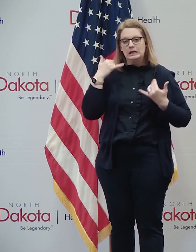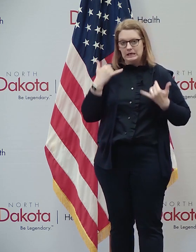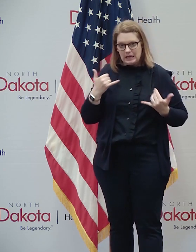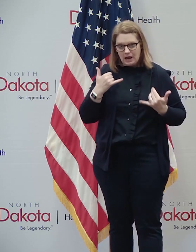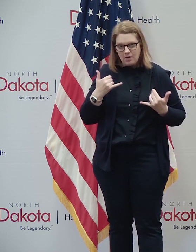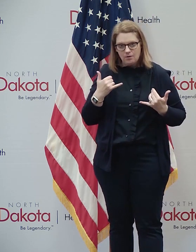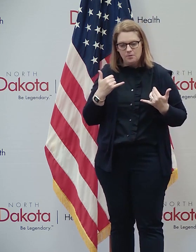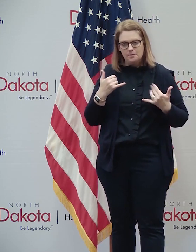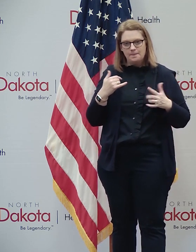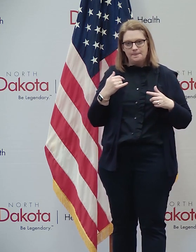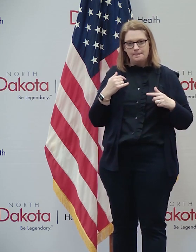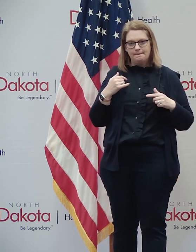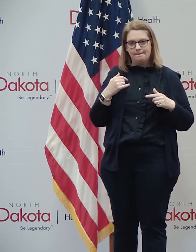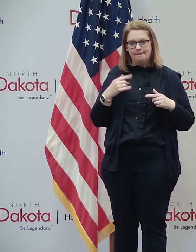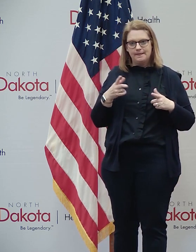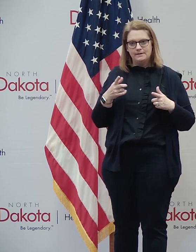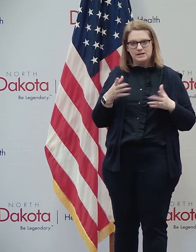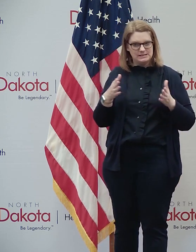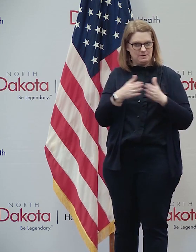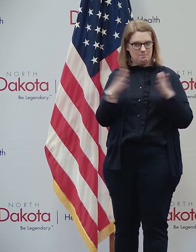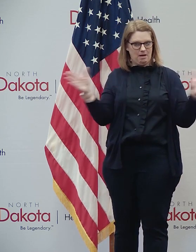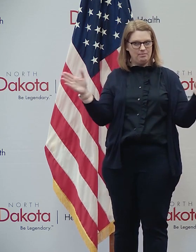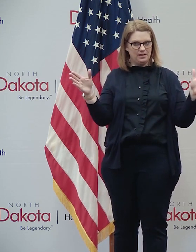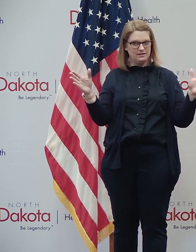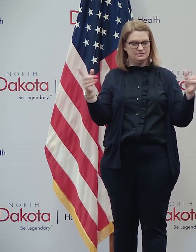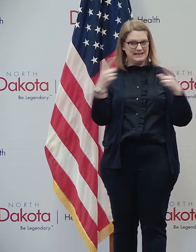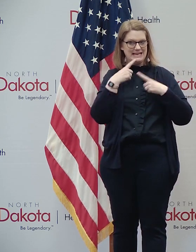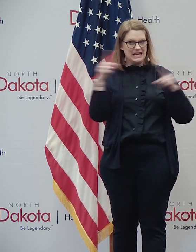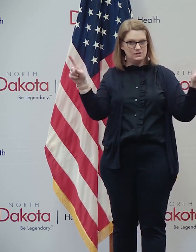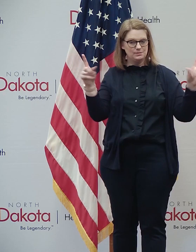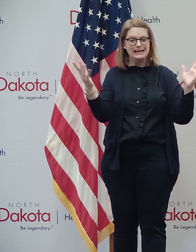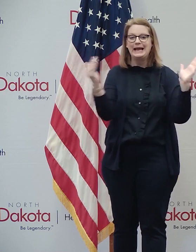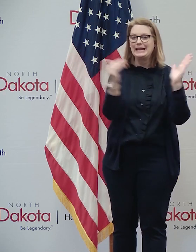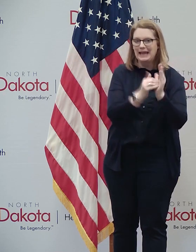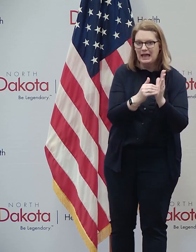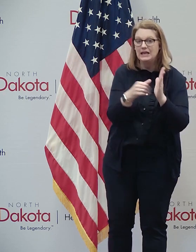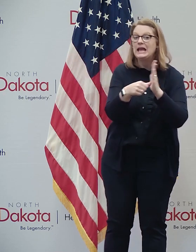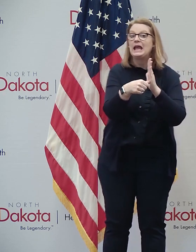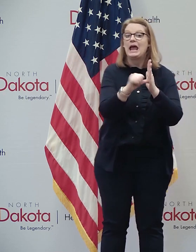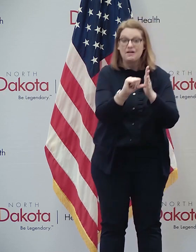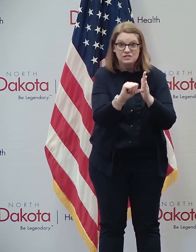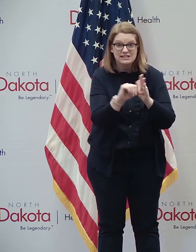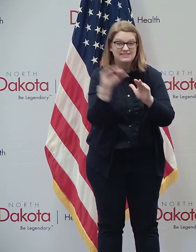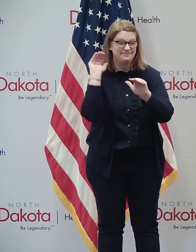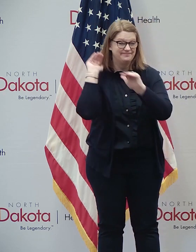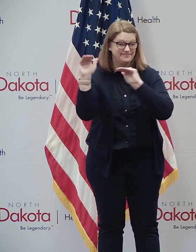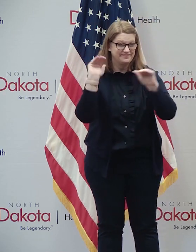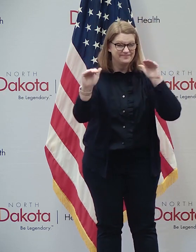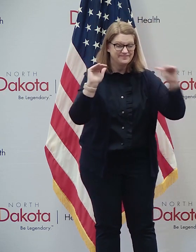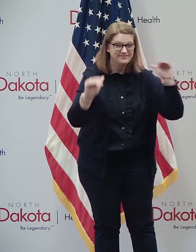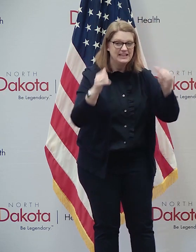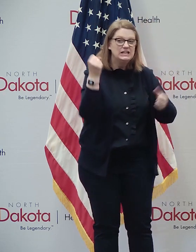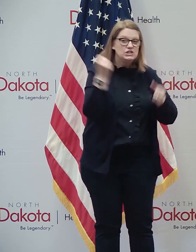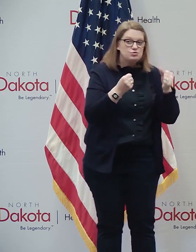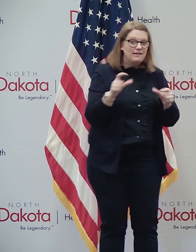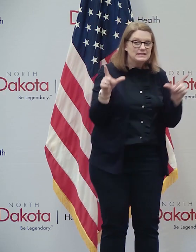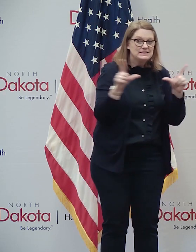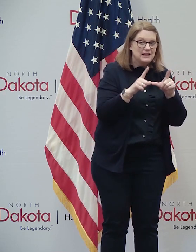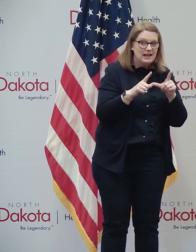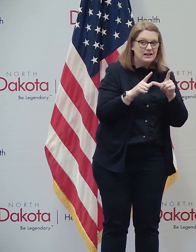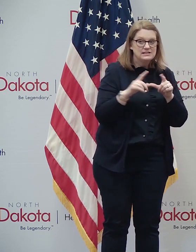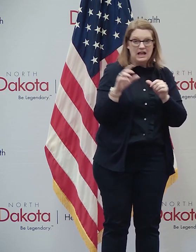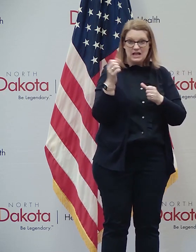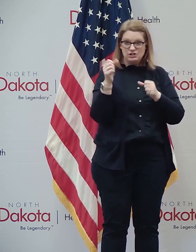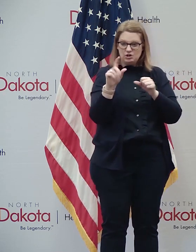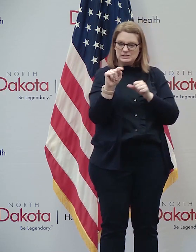this essentially a public service announcement, I want to repeat with emphasis what I've said in the past is driver's license and motor vehicle